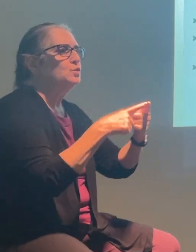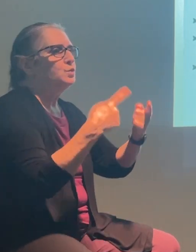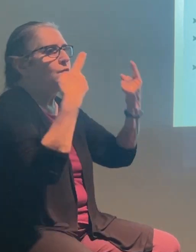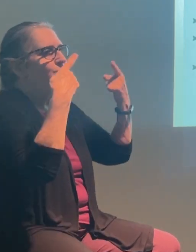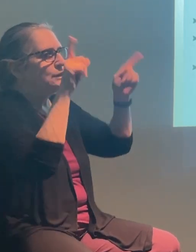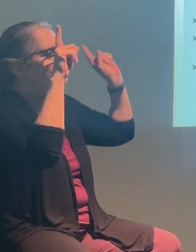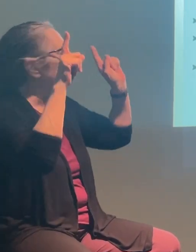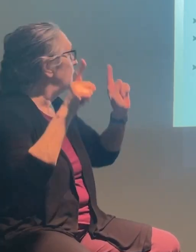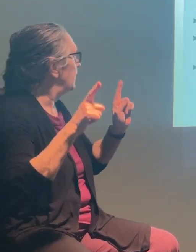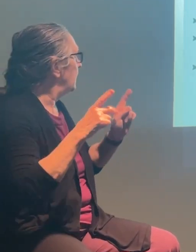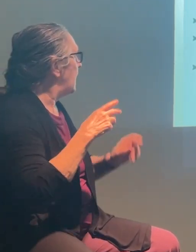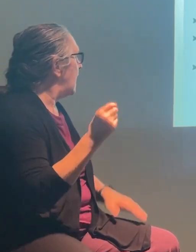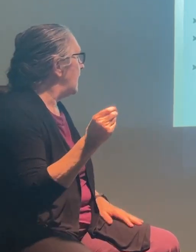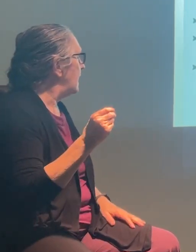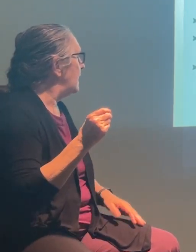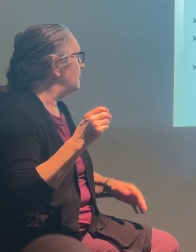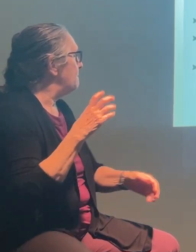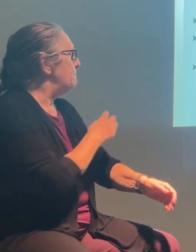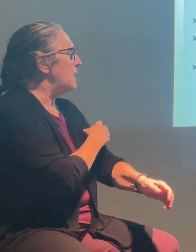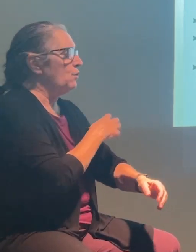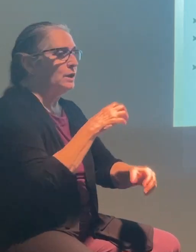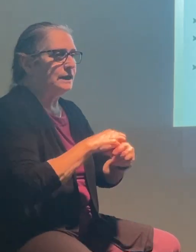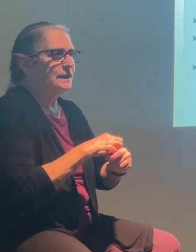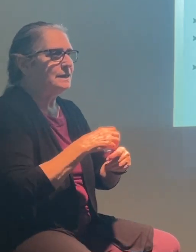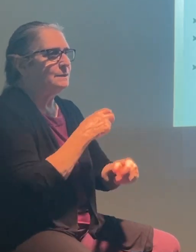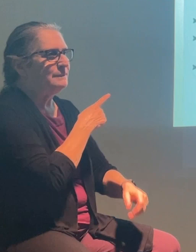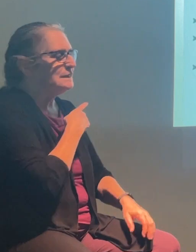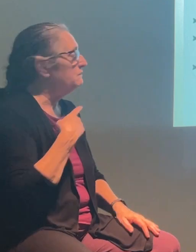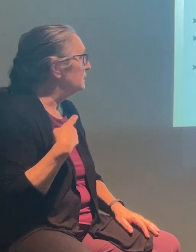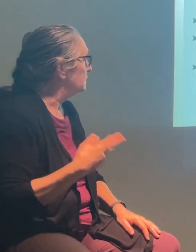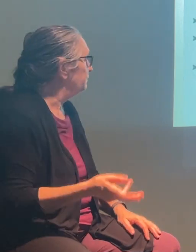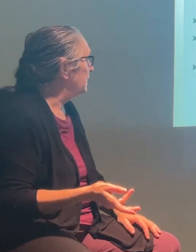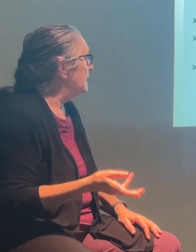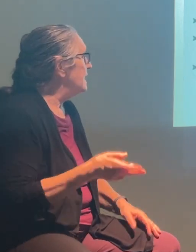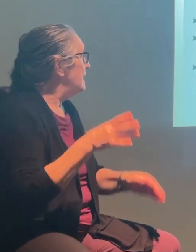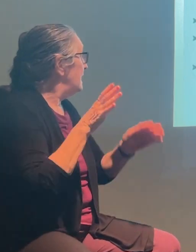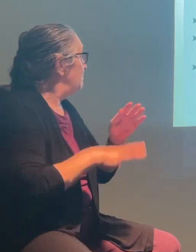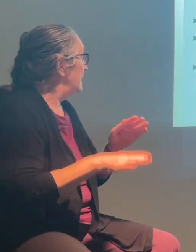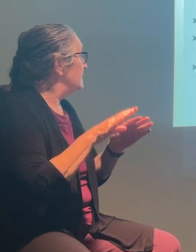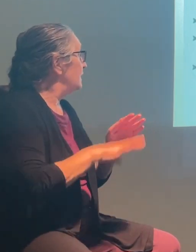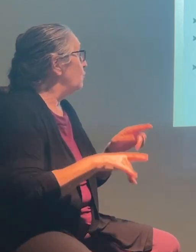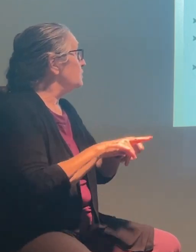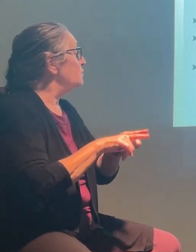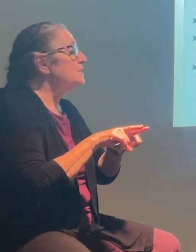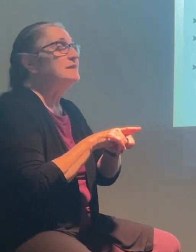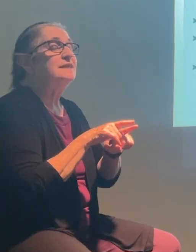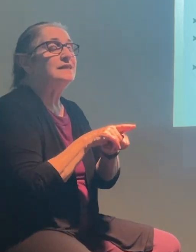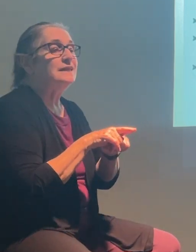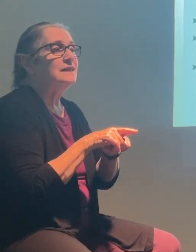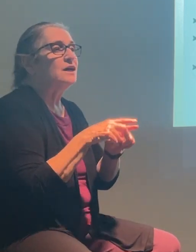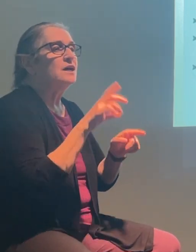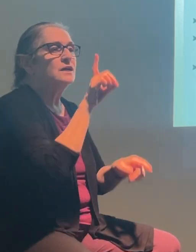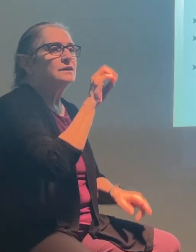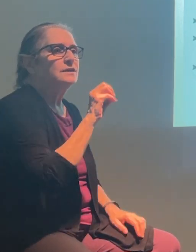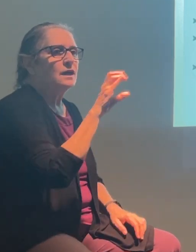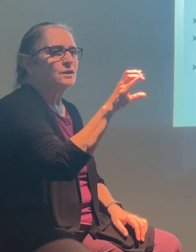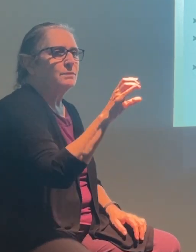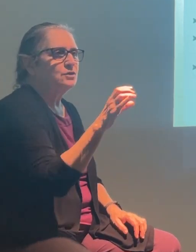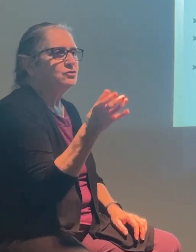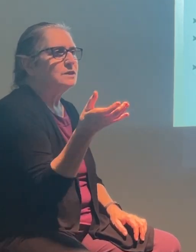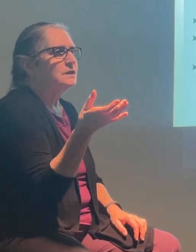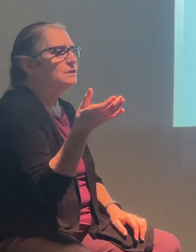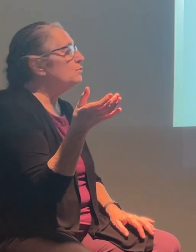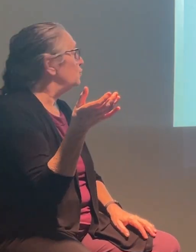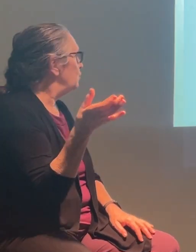and this was last minute, I had no idea about this, he basically did a documentary called The Fighting Lady, which won